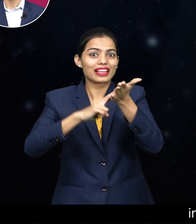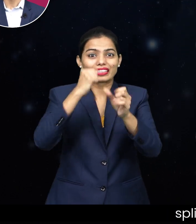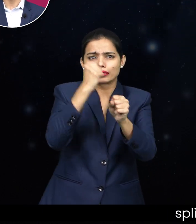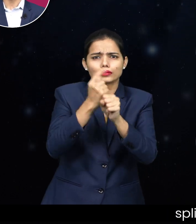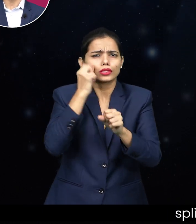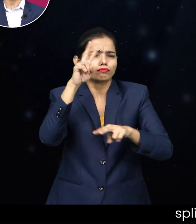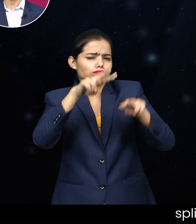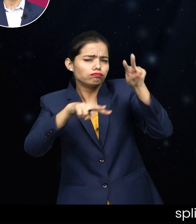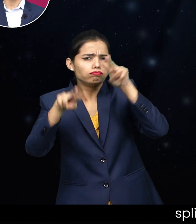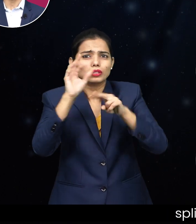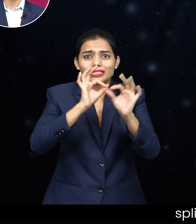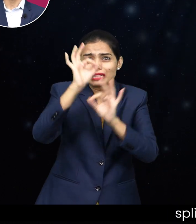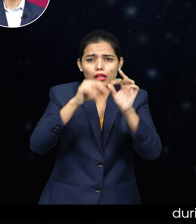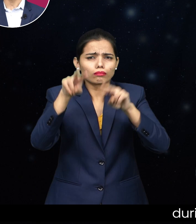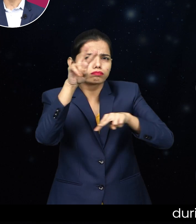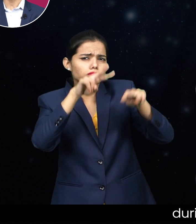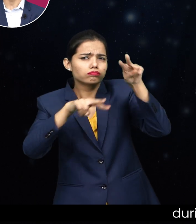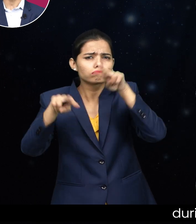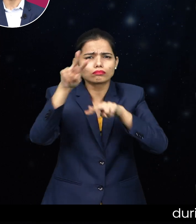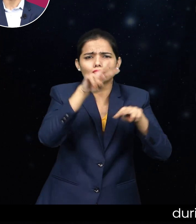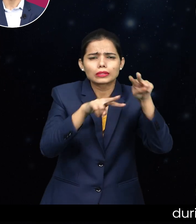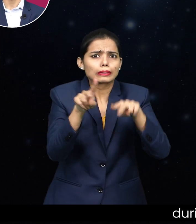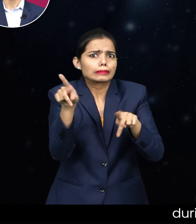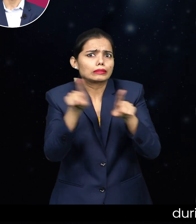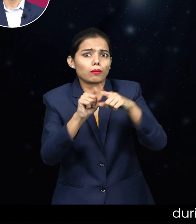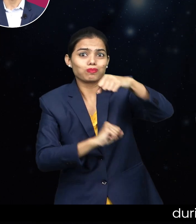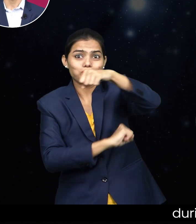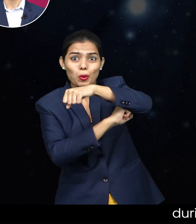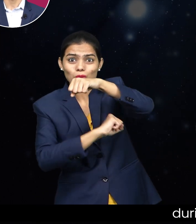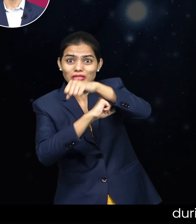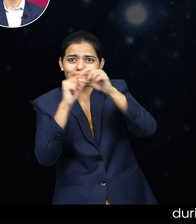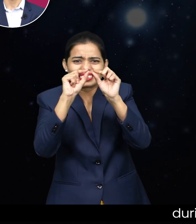nucleus split longitudinally during cell division.